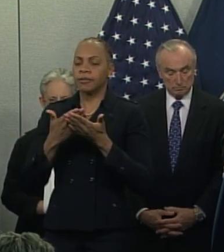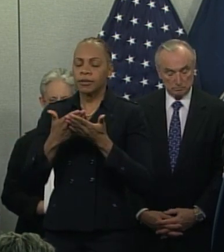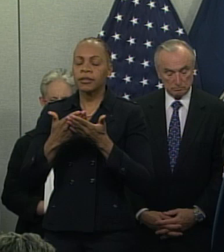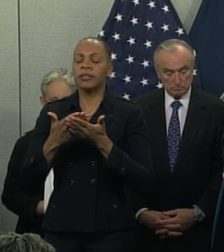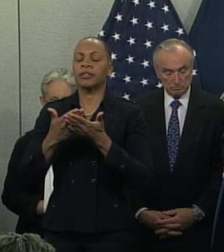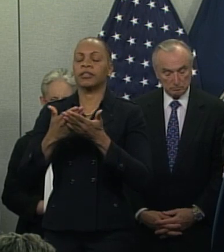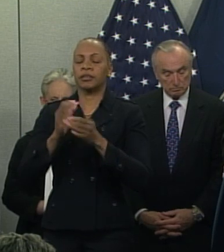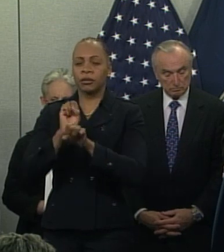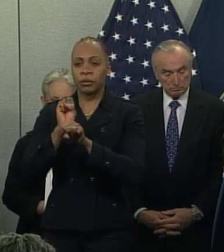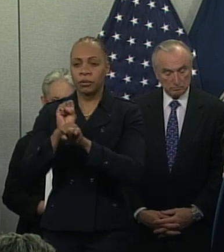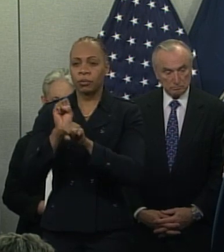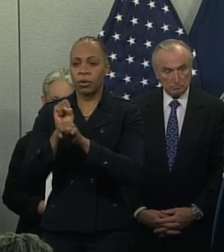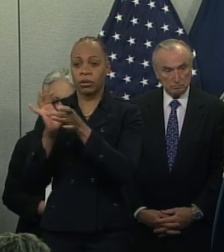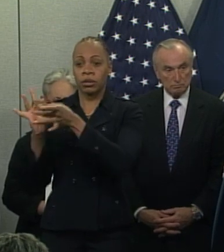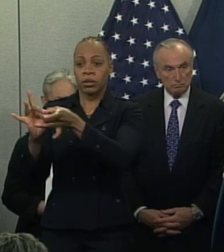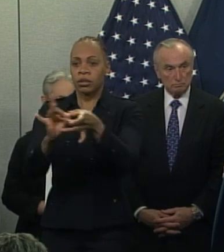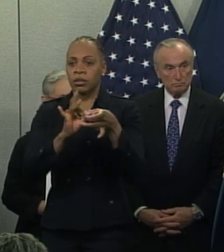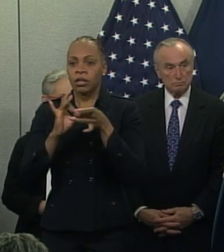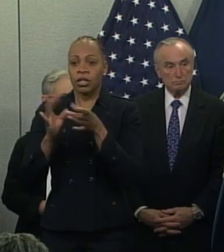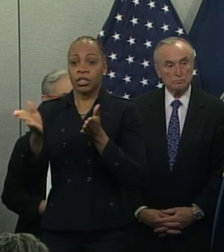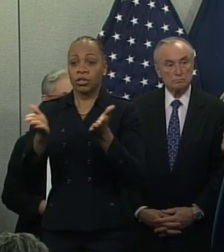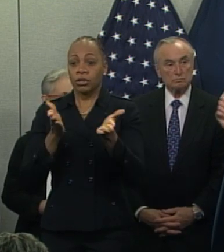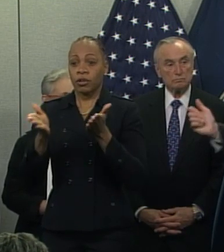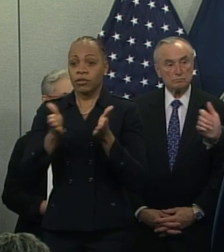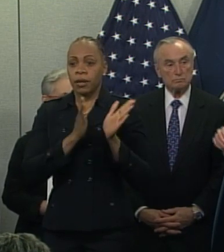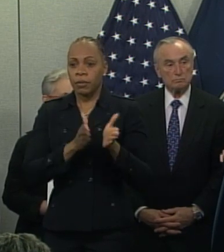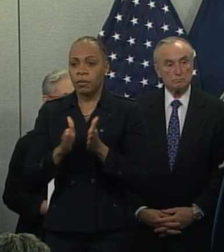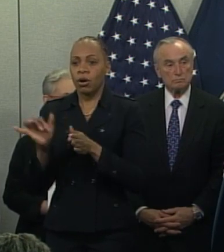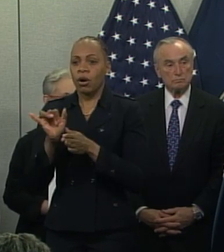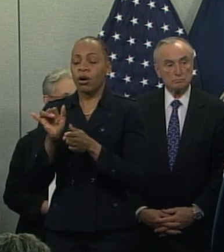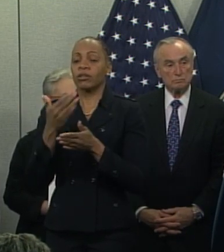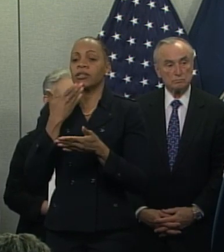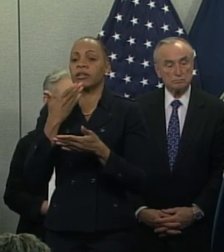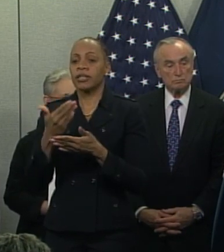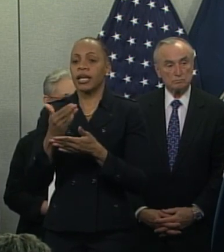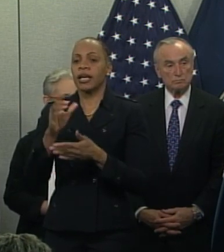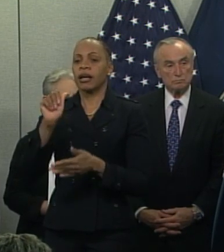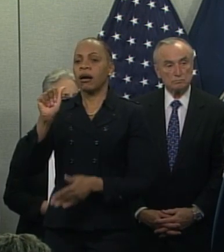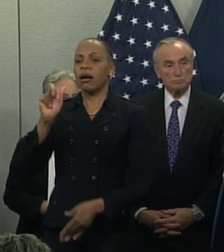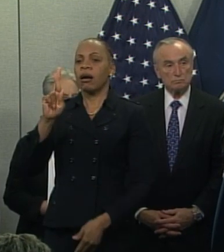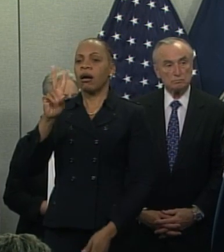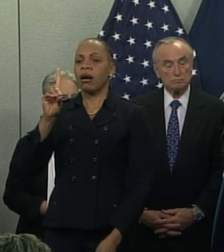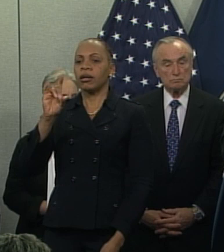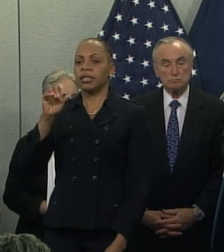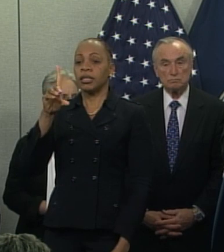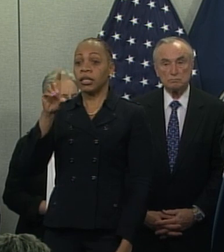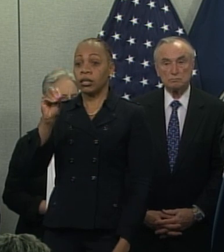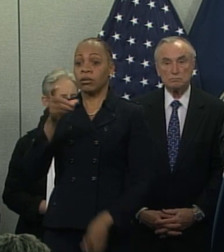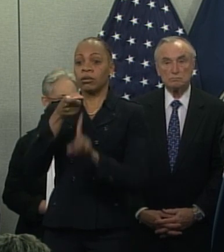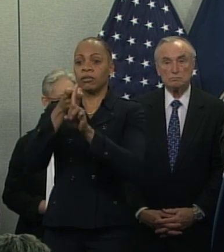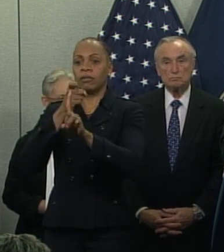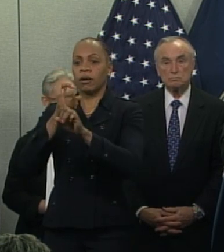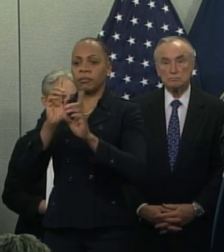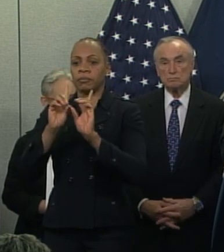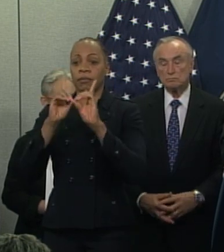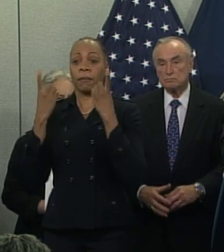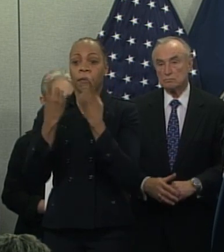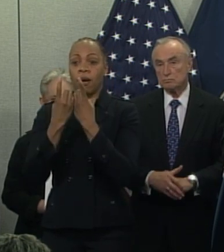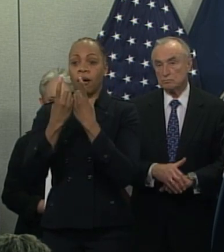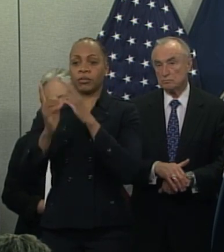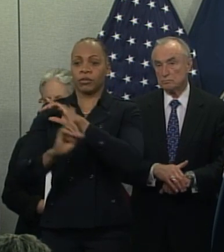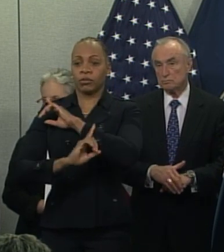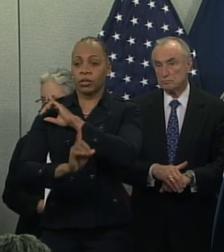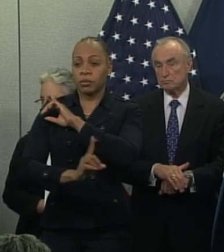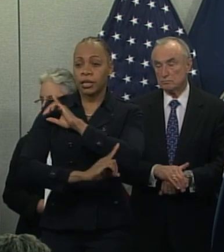in coordinating services and preparing. I also want to thank Lori Ardito from the Department of Transportation. Everyone